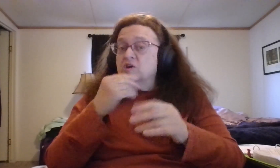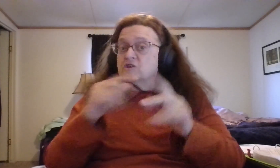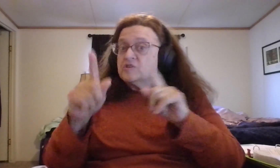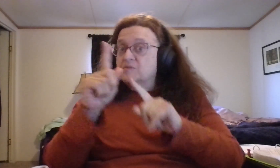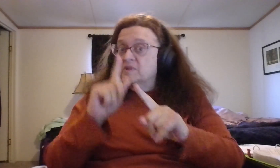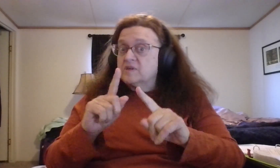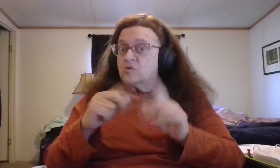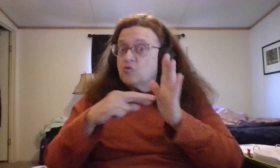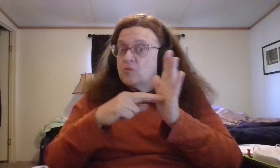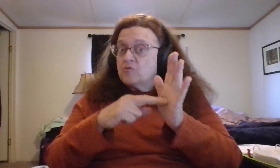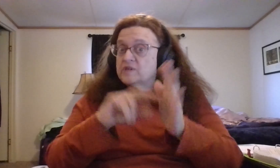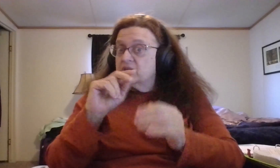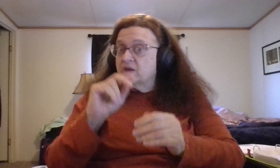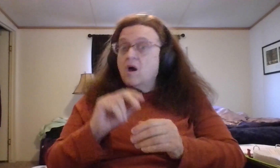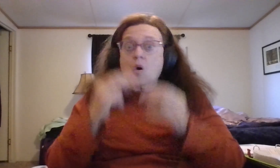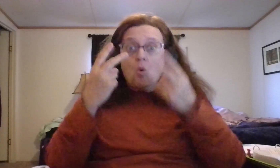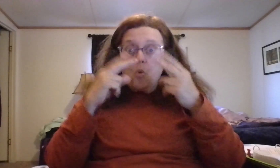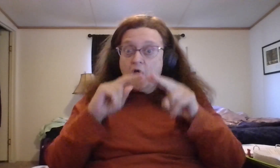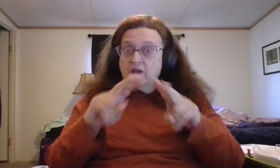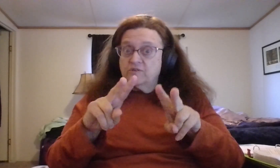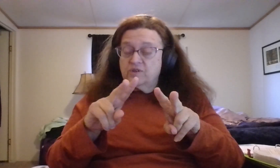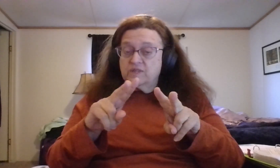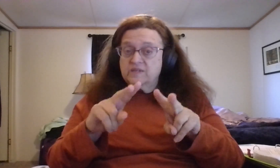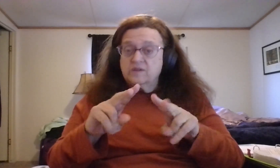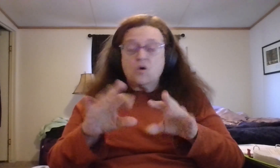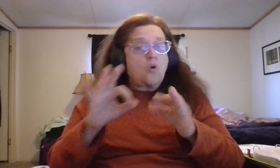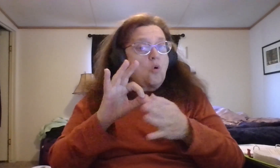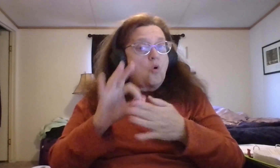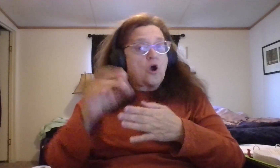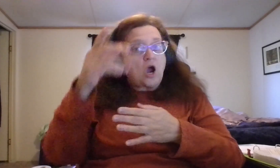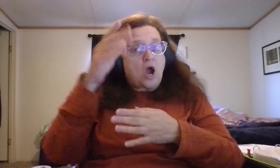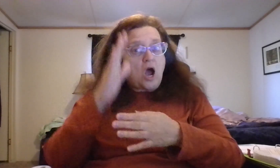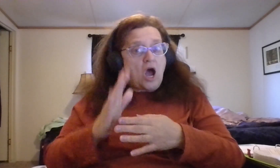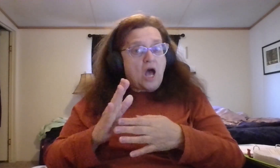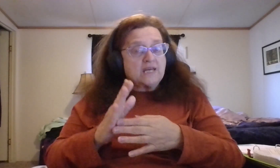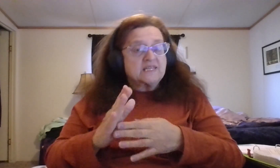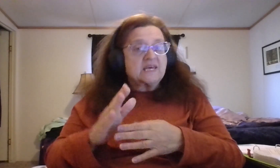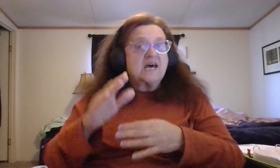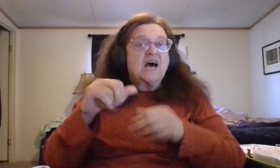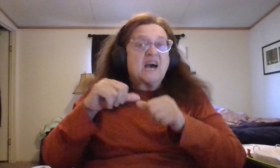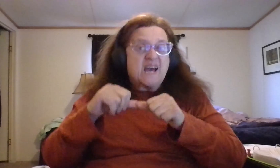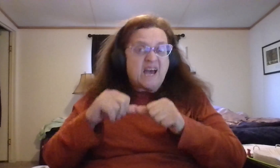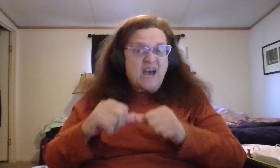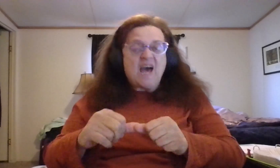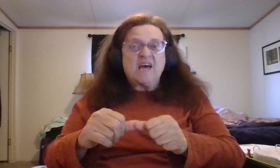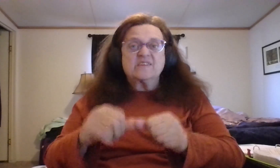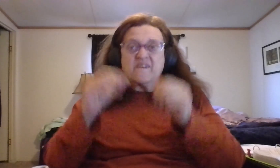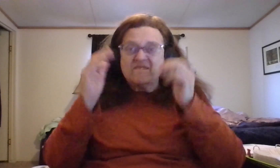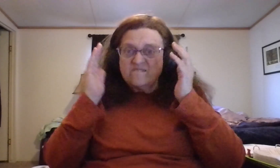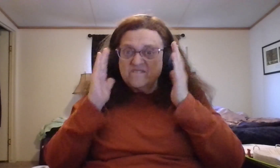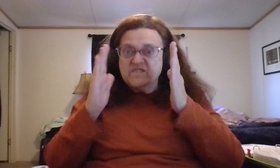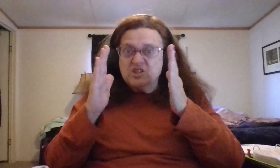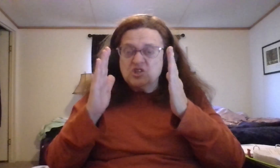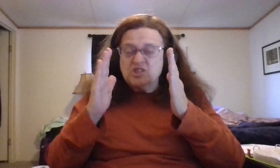represents watchfulness, or God's constant vigilance and readiness